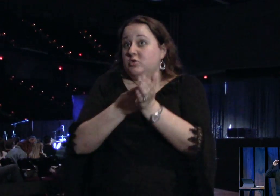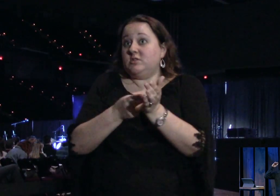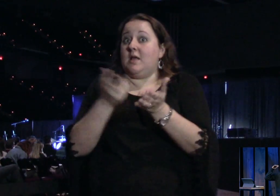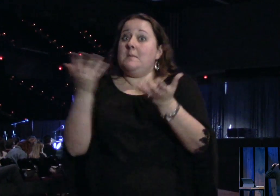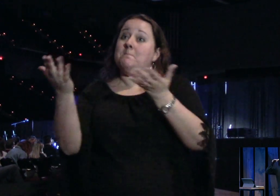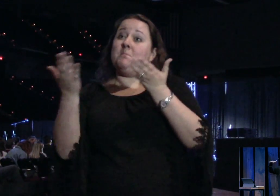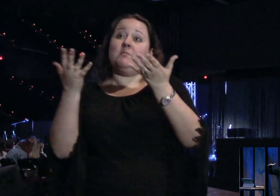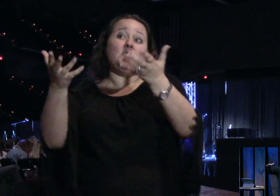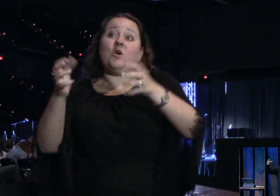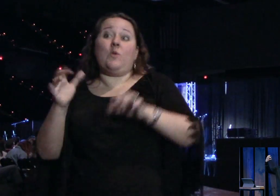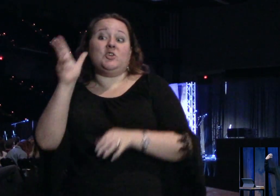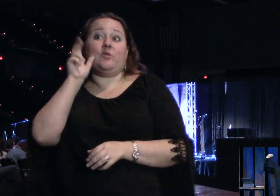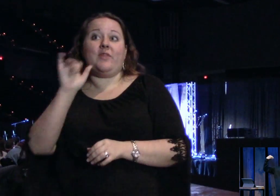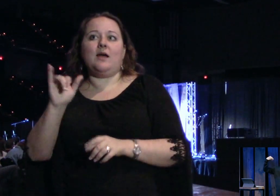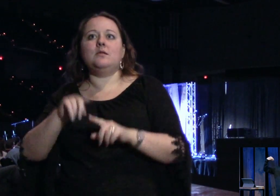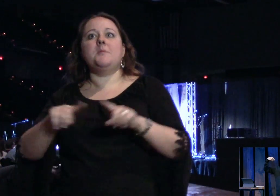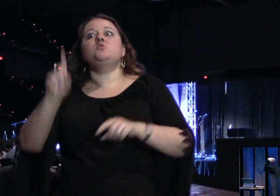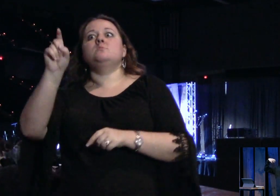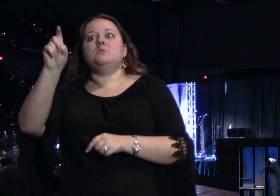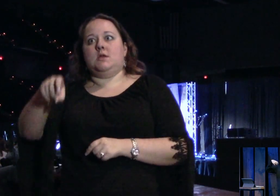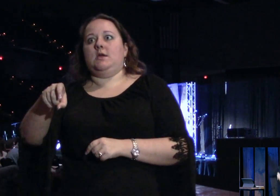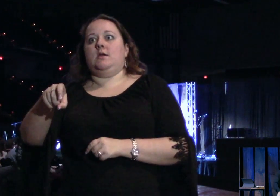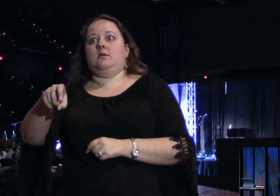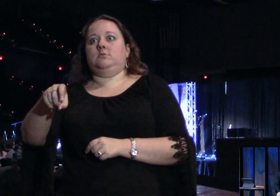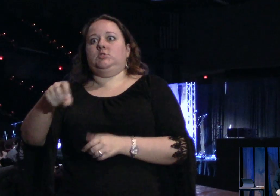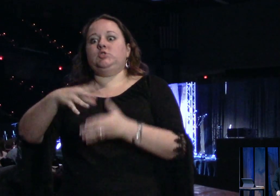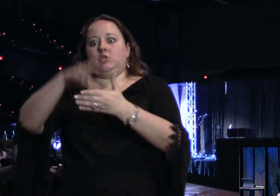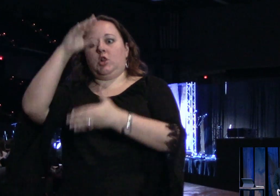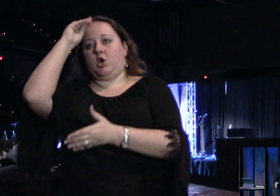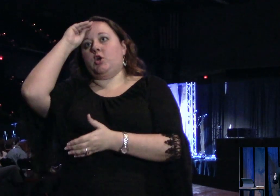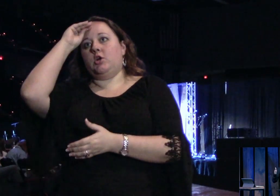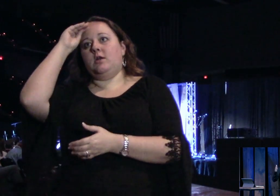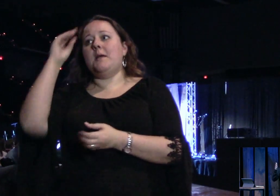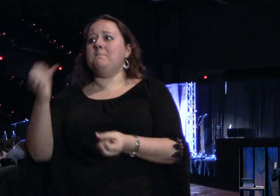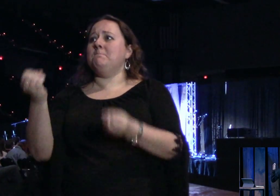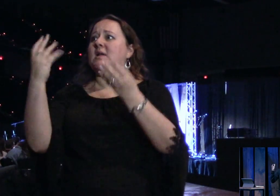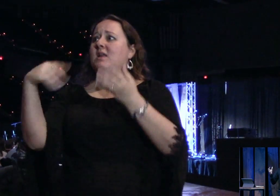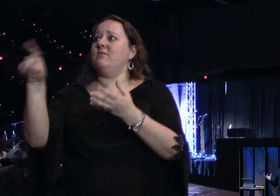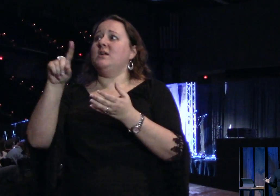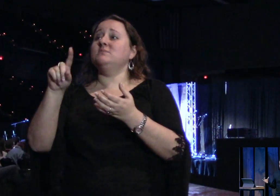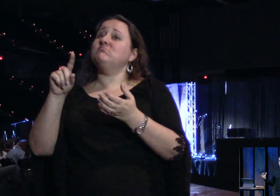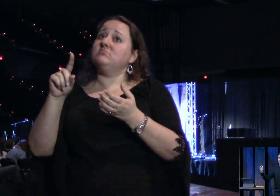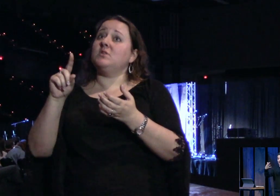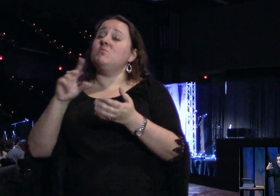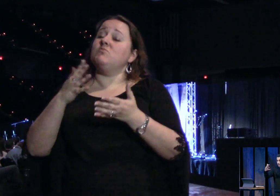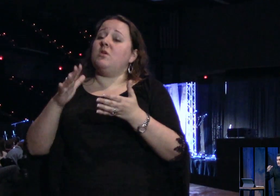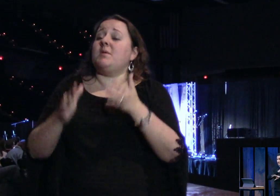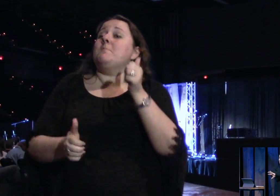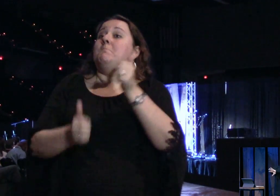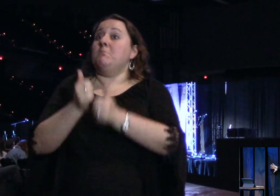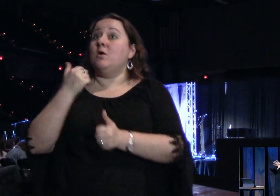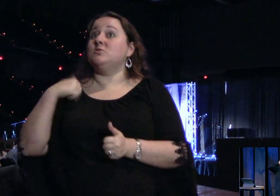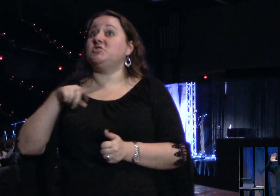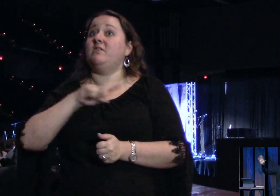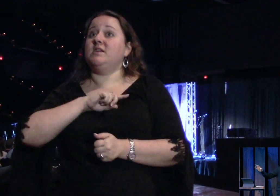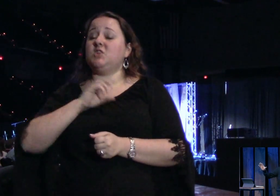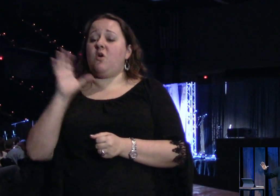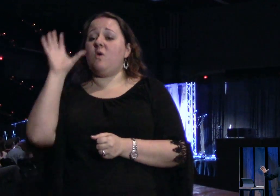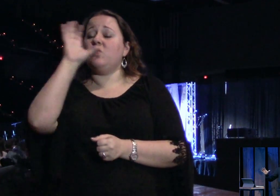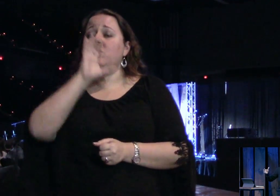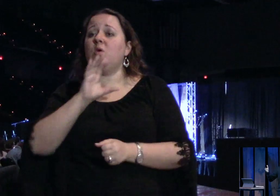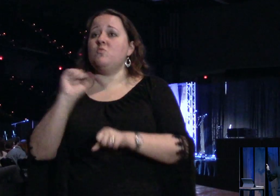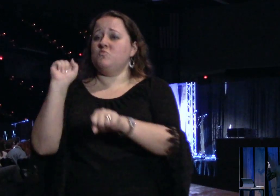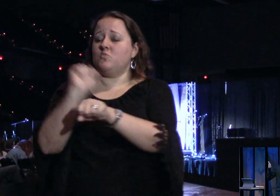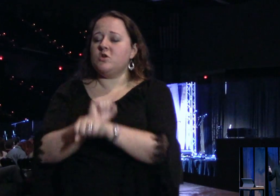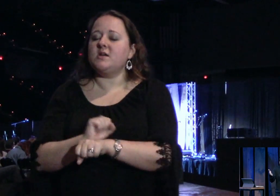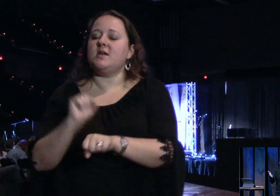and you might not want to hear it, but you desperately need to hear it, because I would imagine that many of us, if not most of